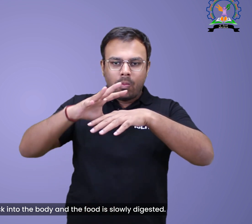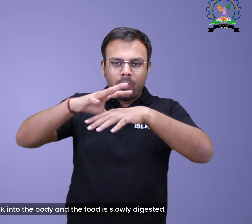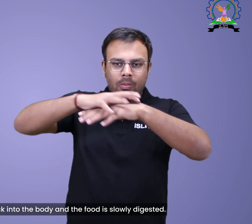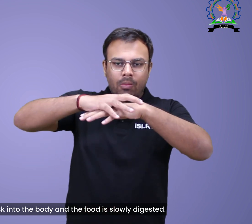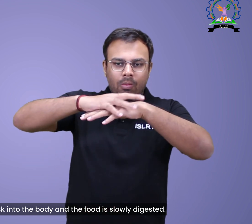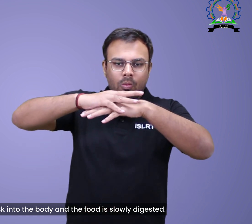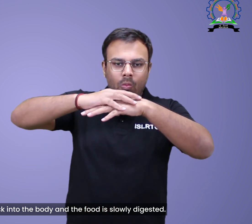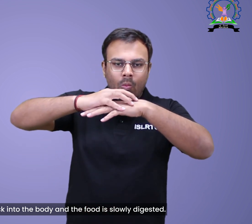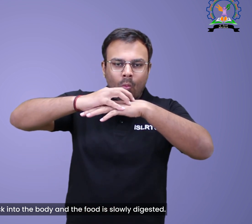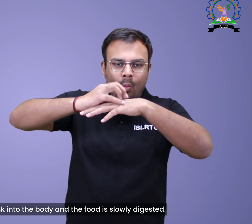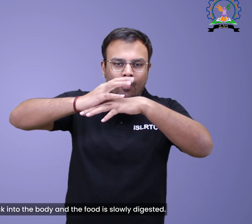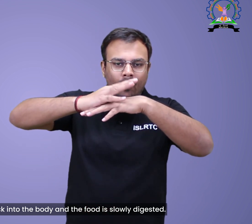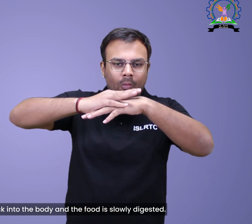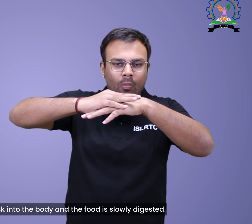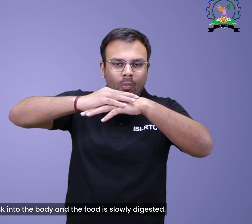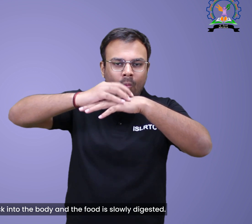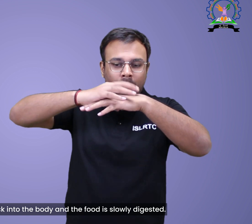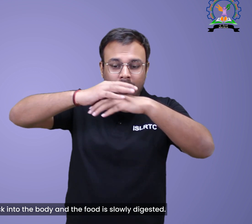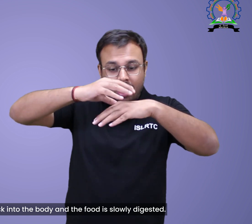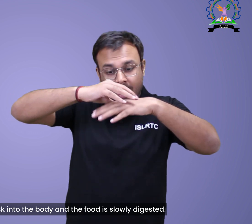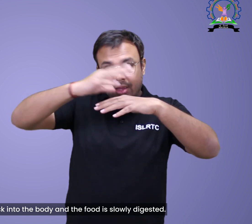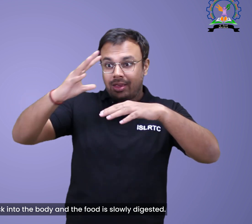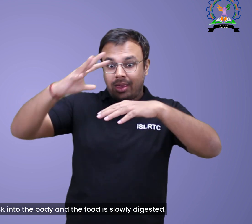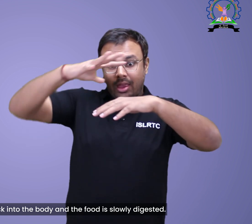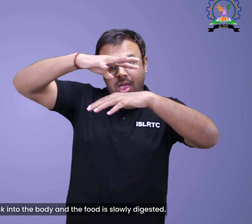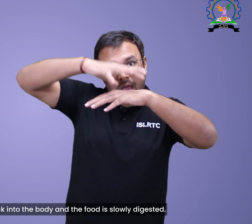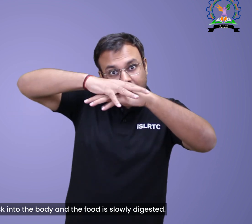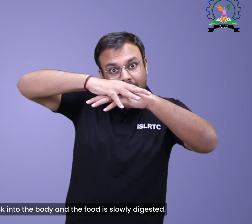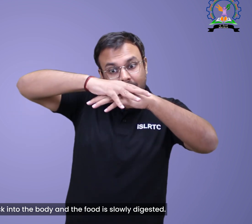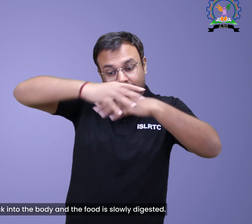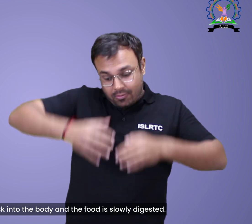body, and the food is slowly digested.